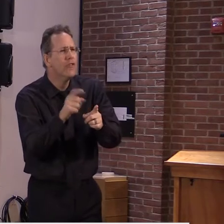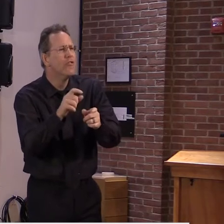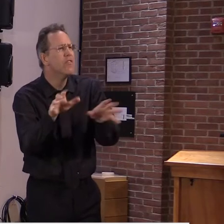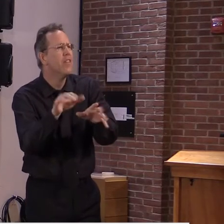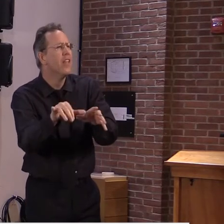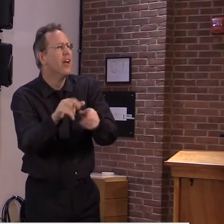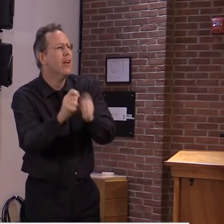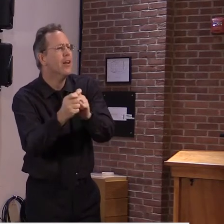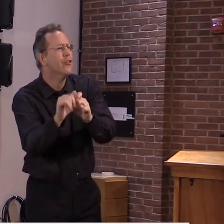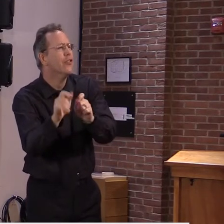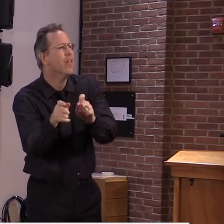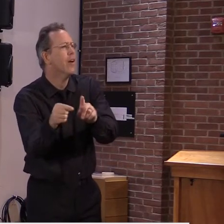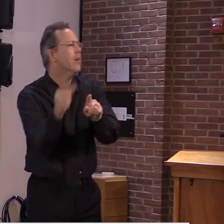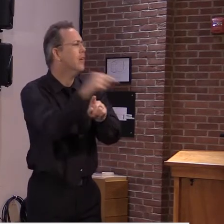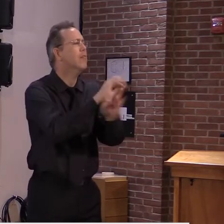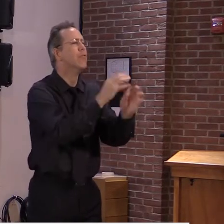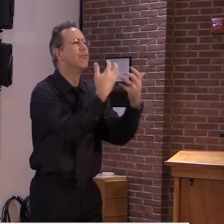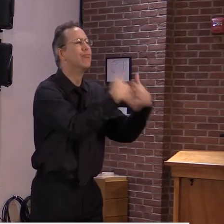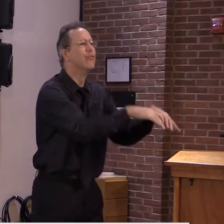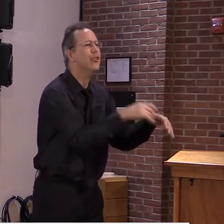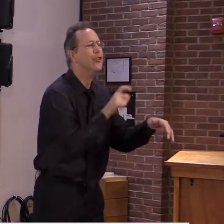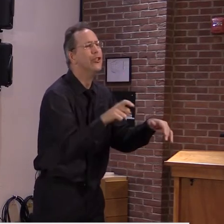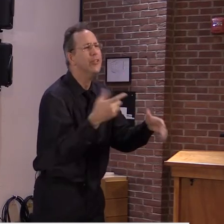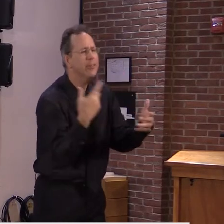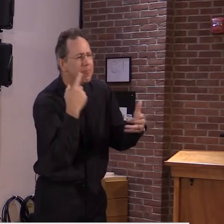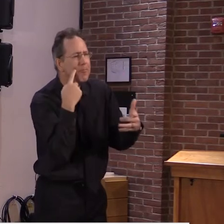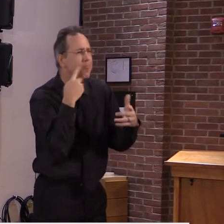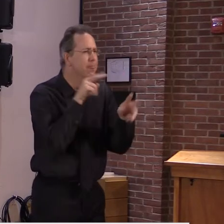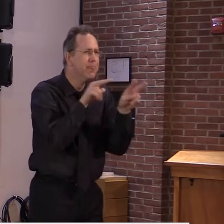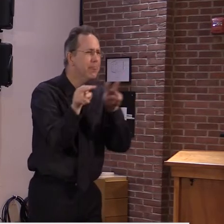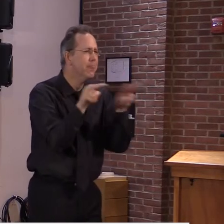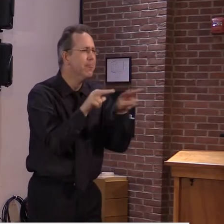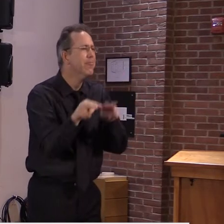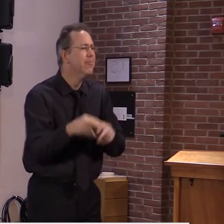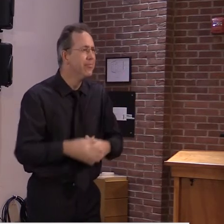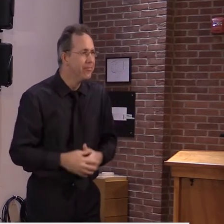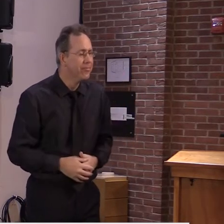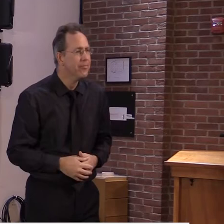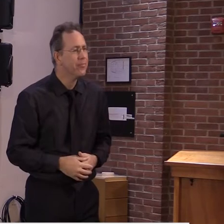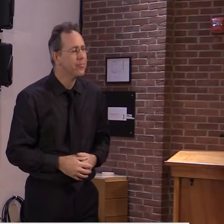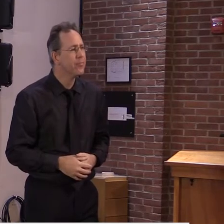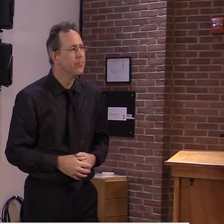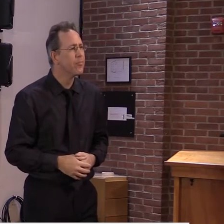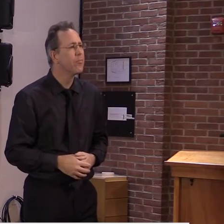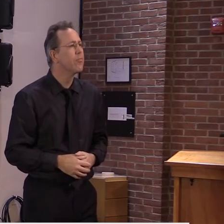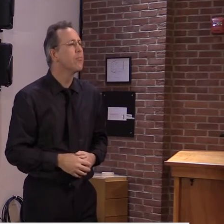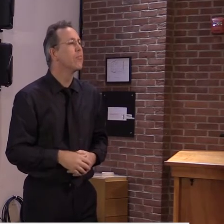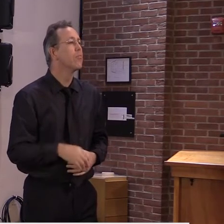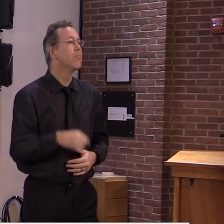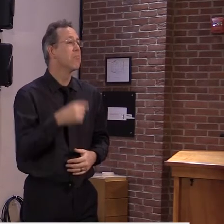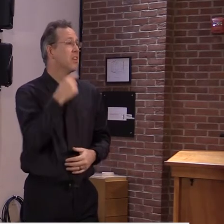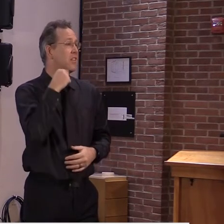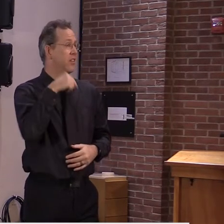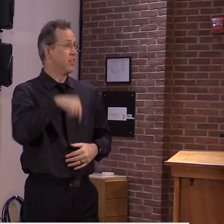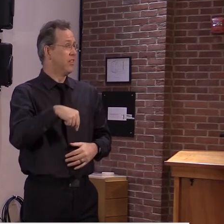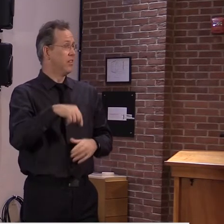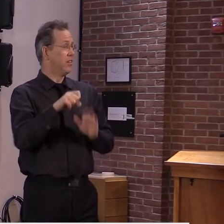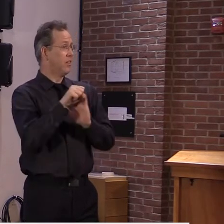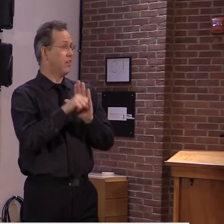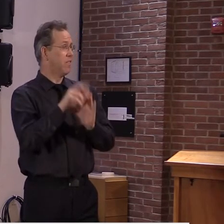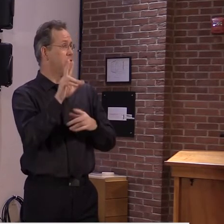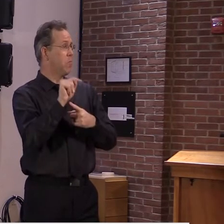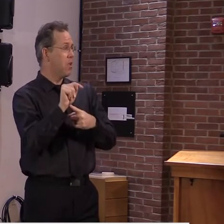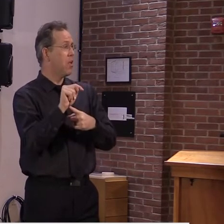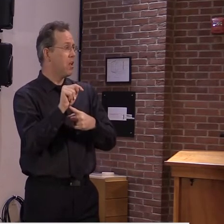could have done to be better. I think if there's one thing we do, we approach every day with